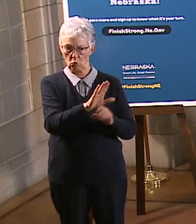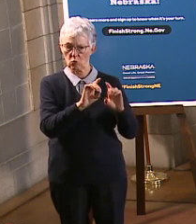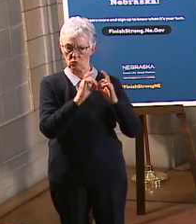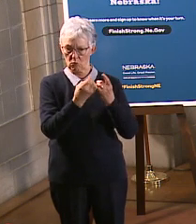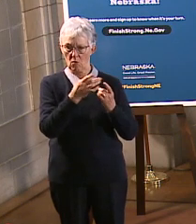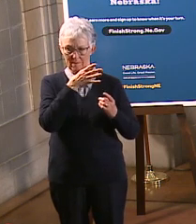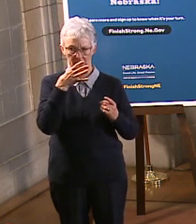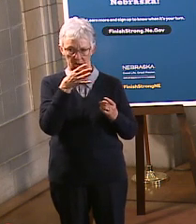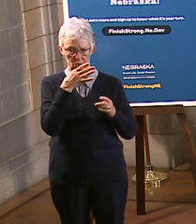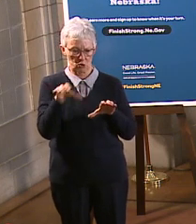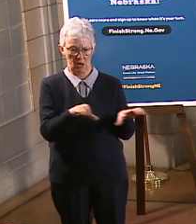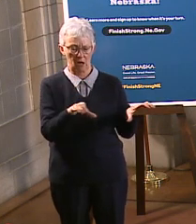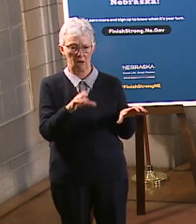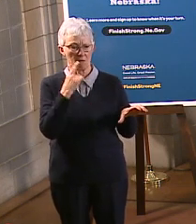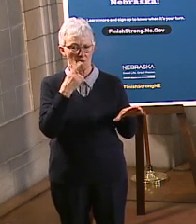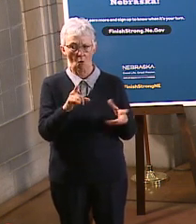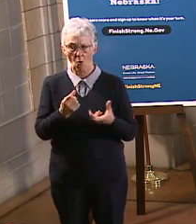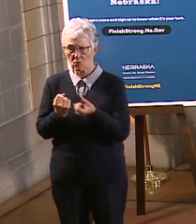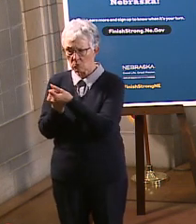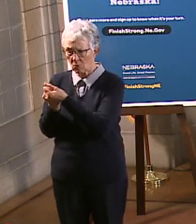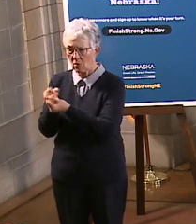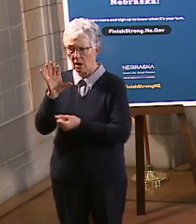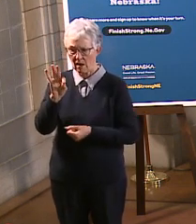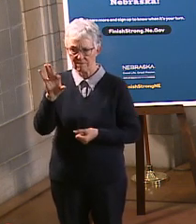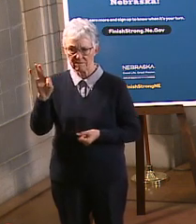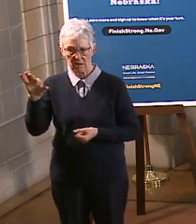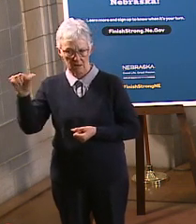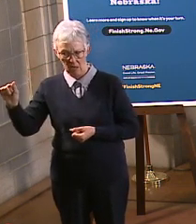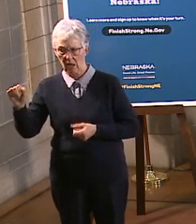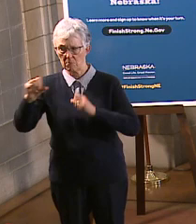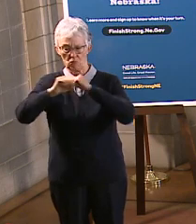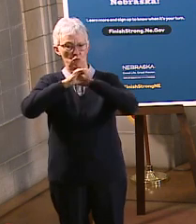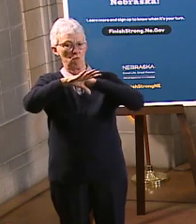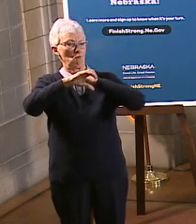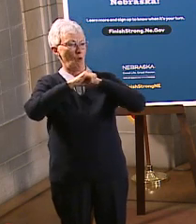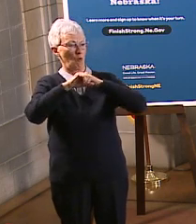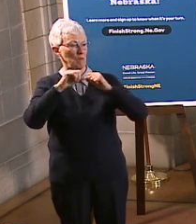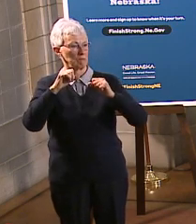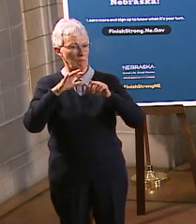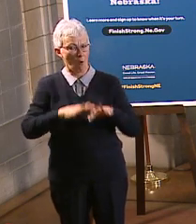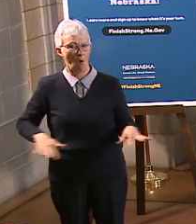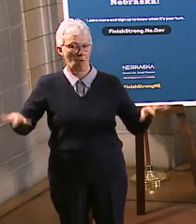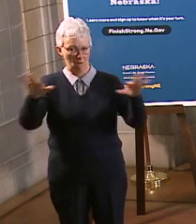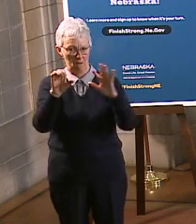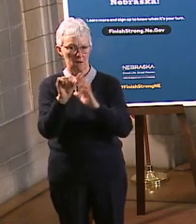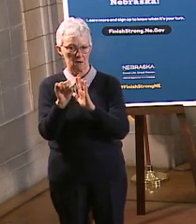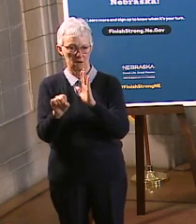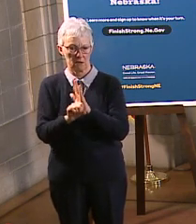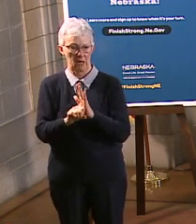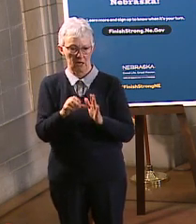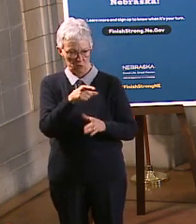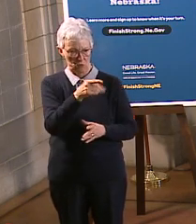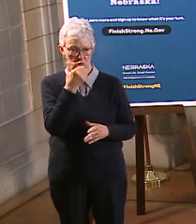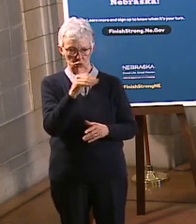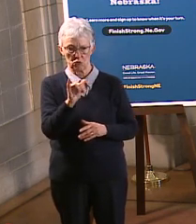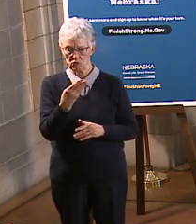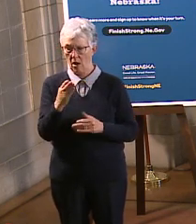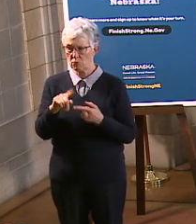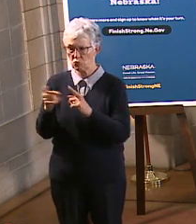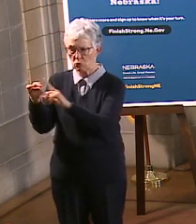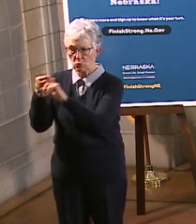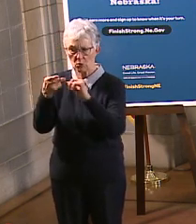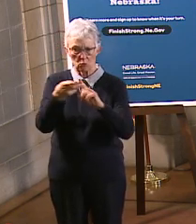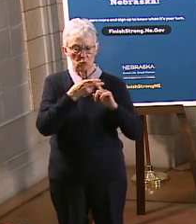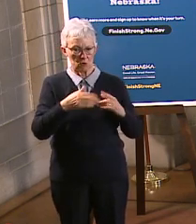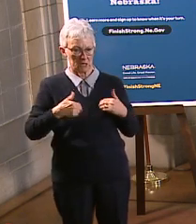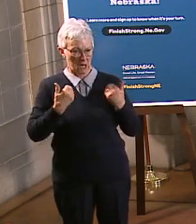be able to help assist with FFA and promote it and everything like that. You do a great job in engaging young people in our state's #1 industry